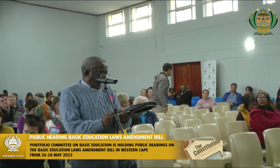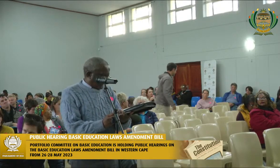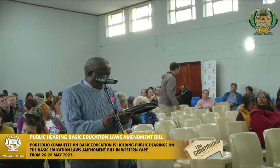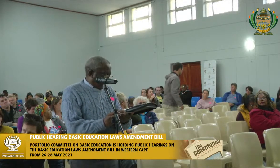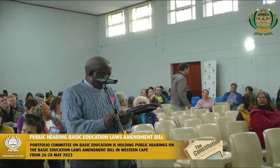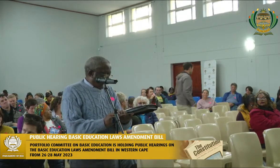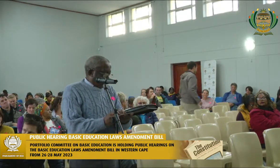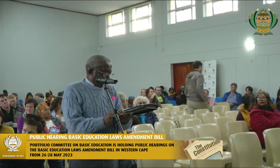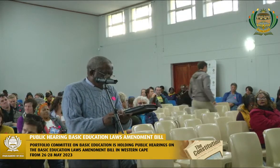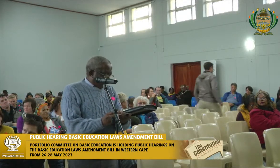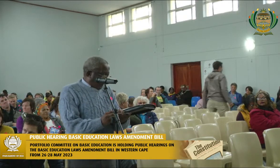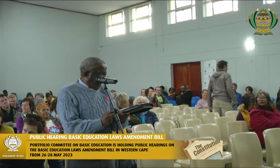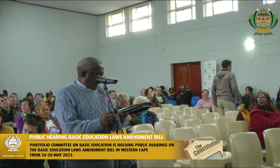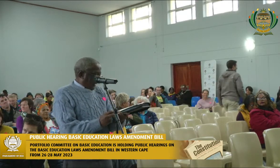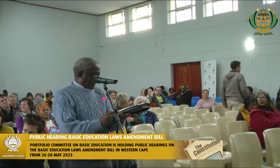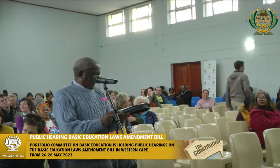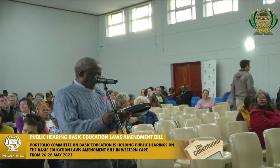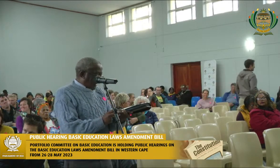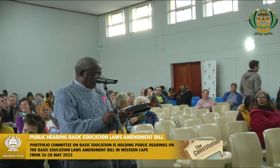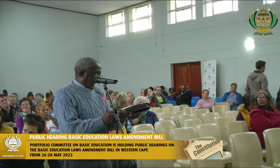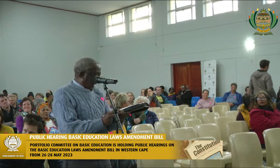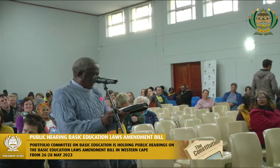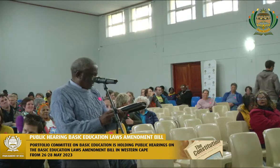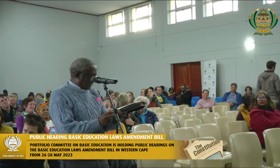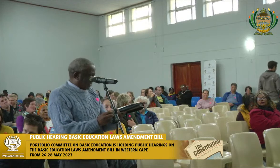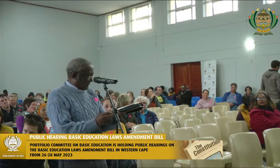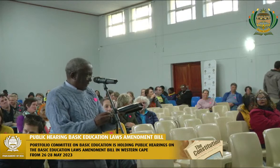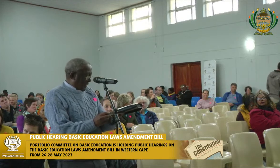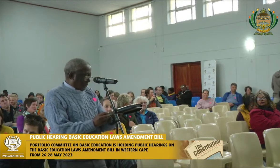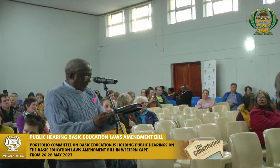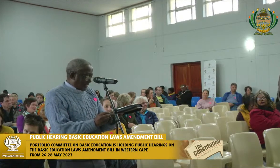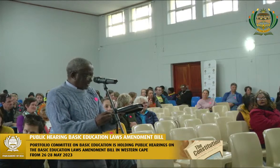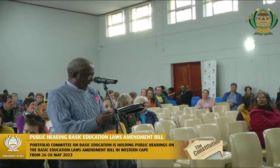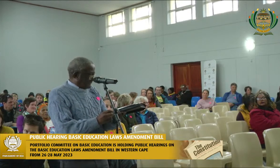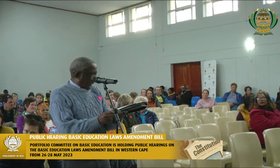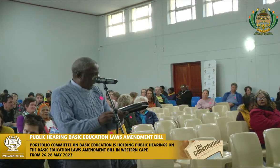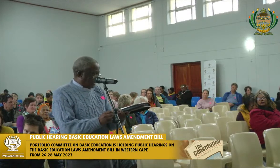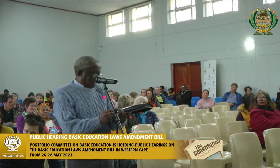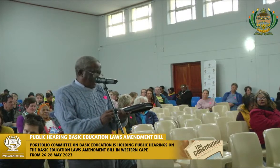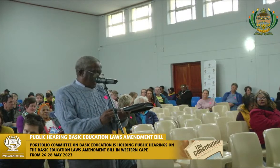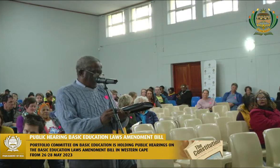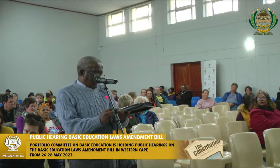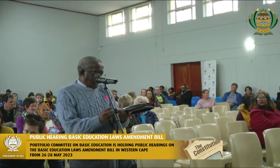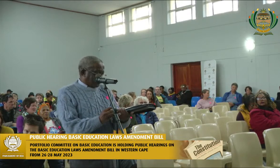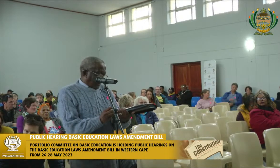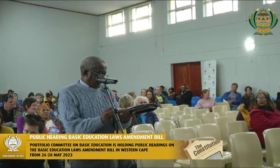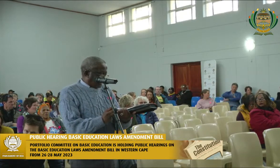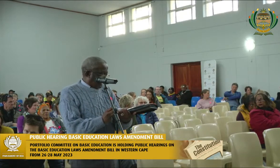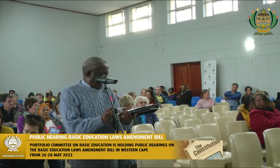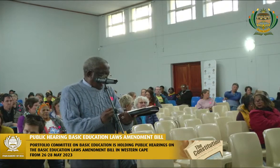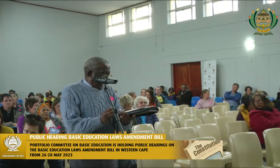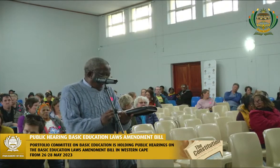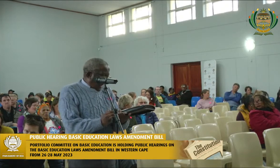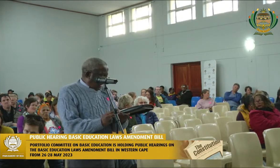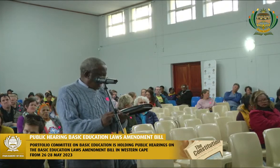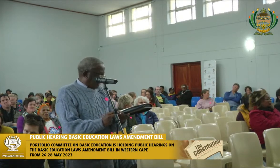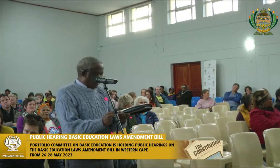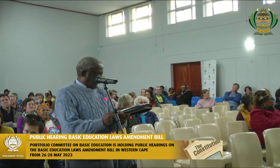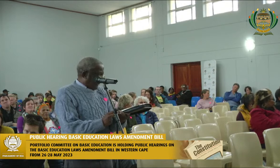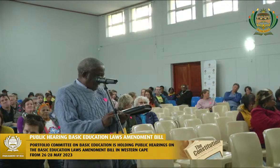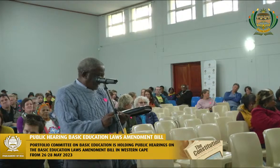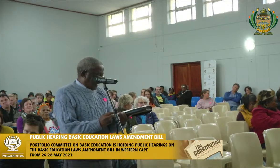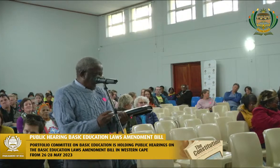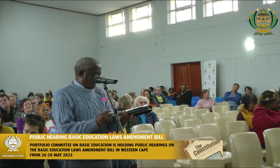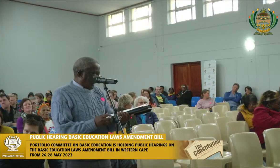to suffer. Therefore, the great R system will support the majority.